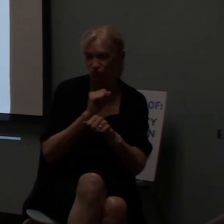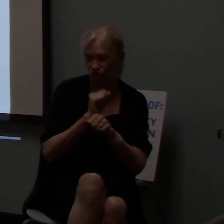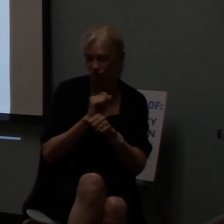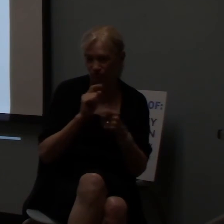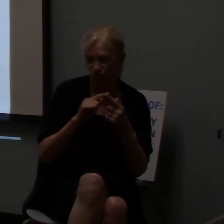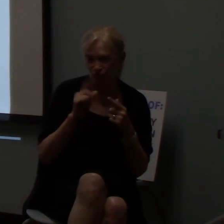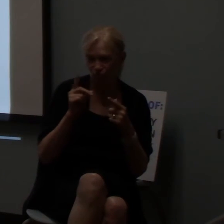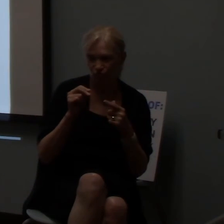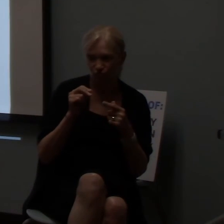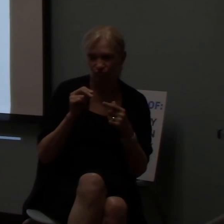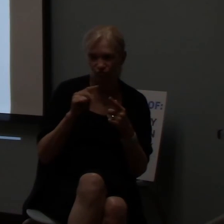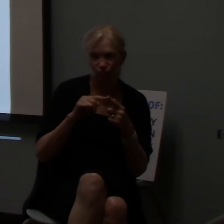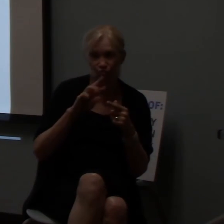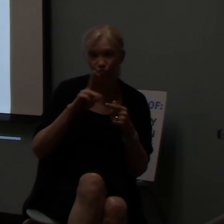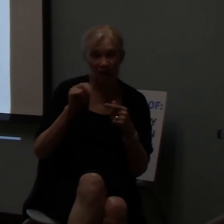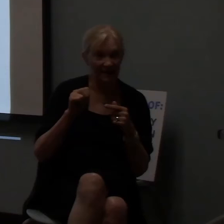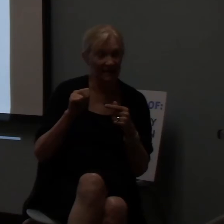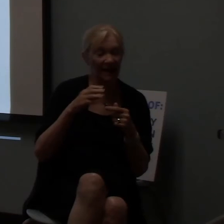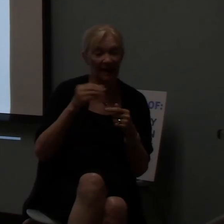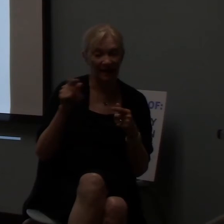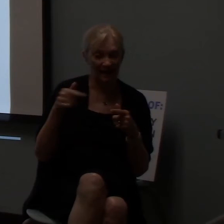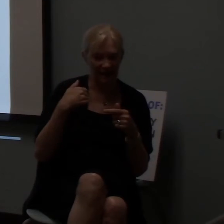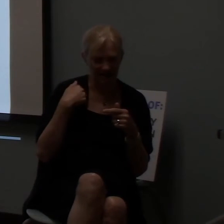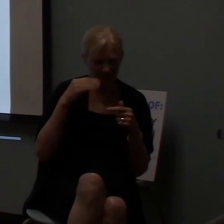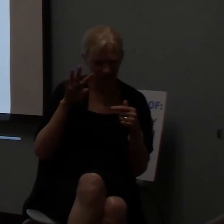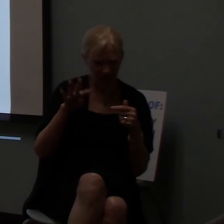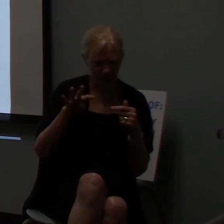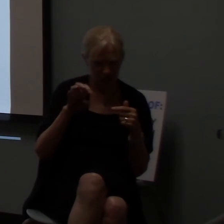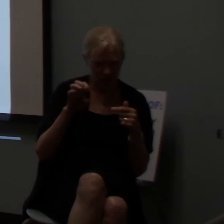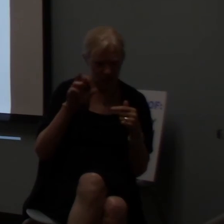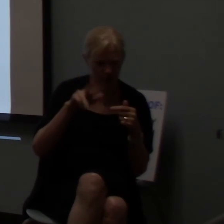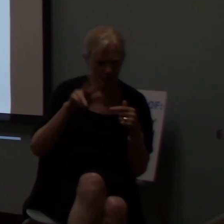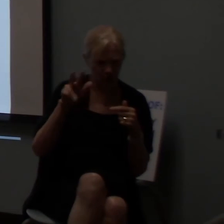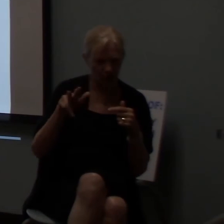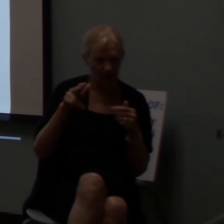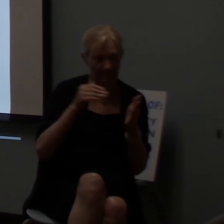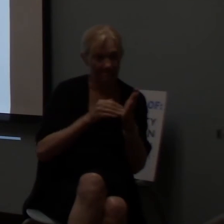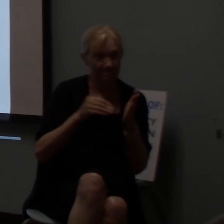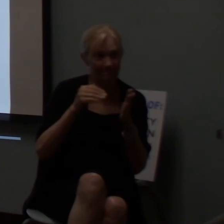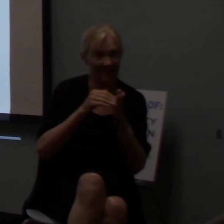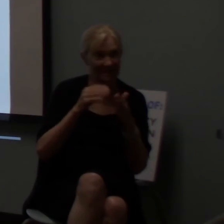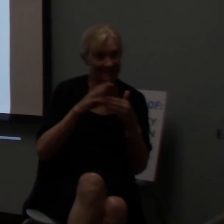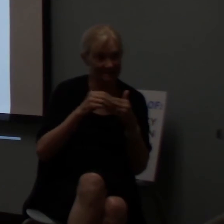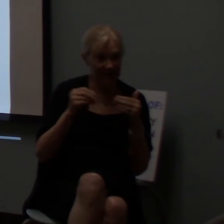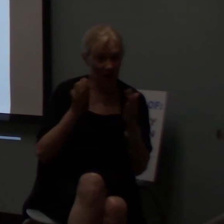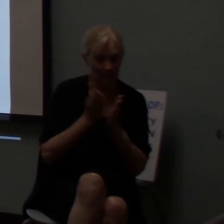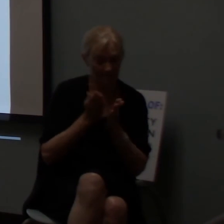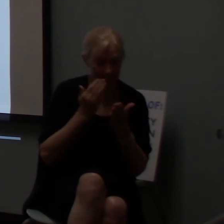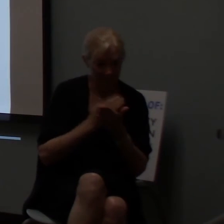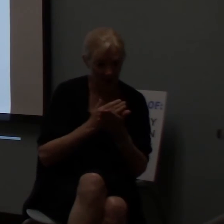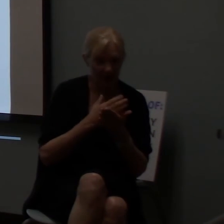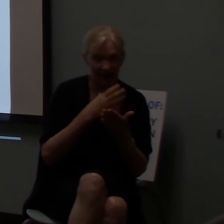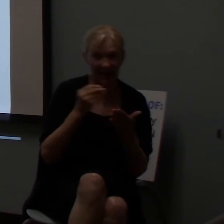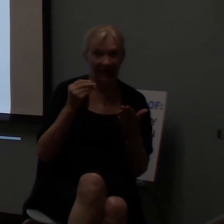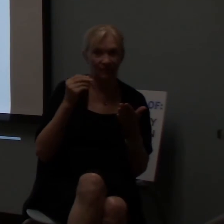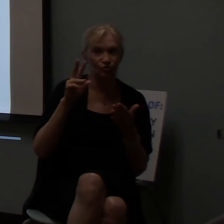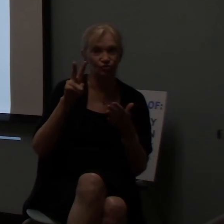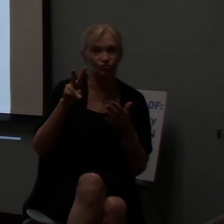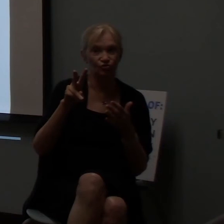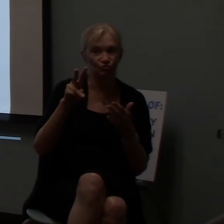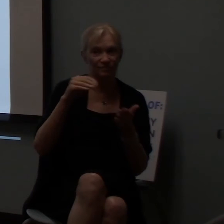the county. They have $433 million budget and nearly 2,000 employees to work